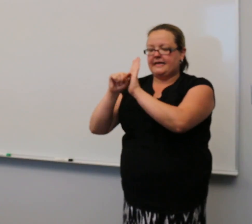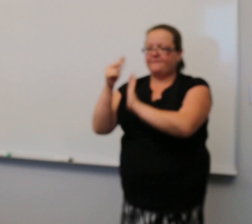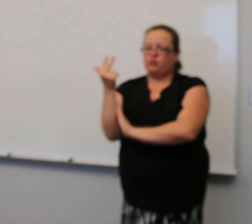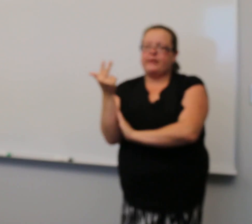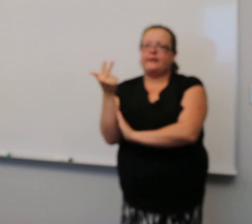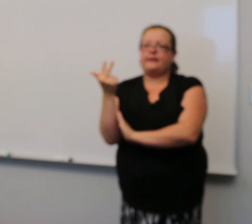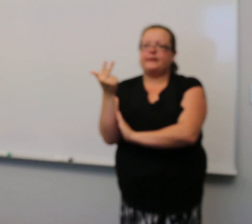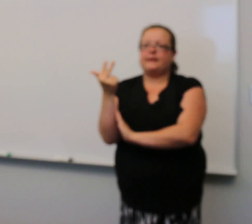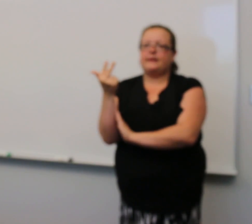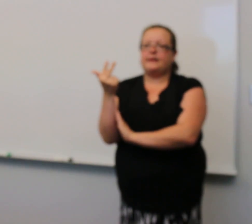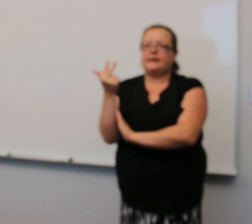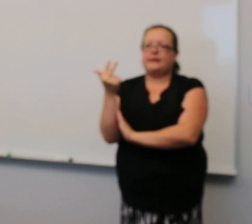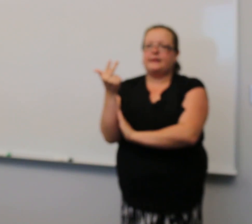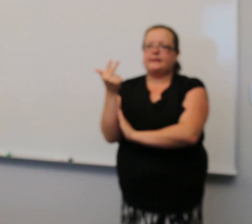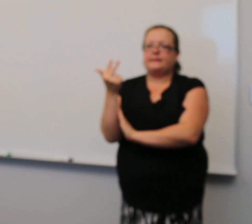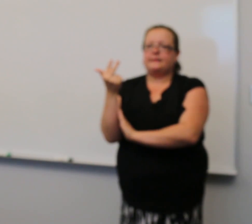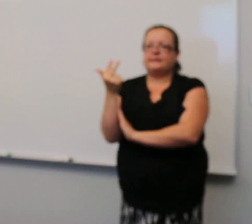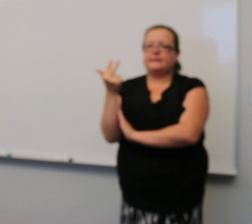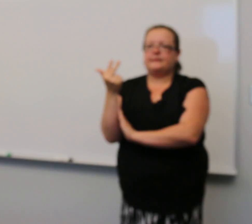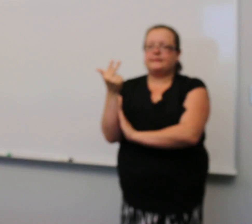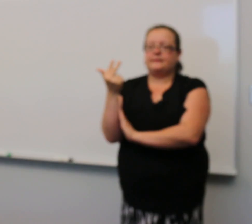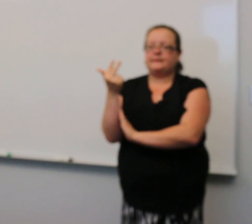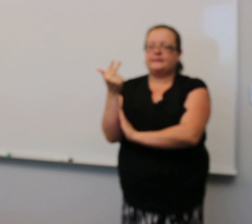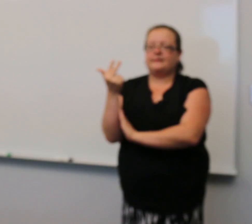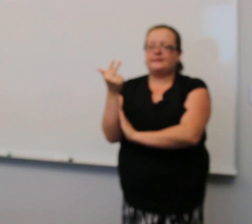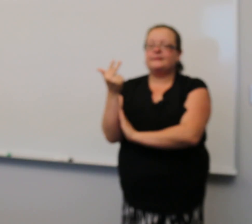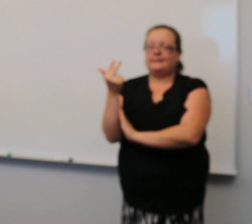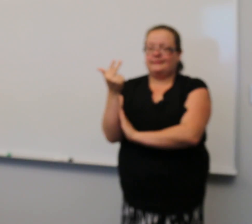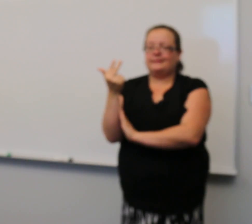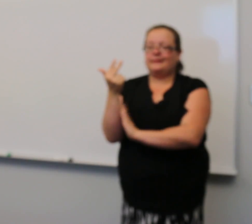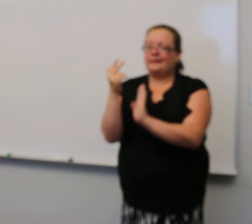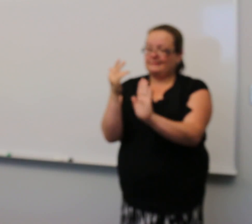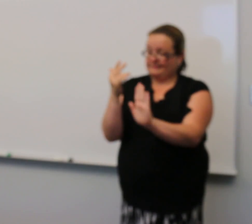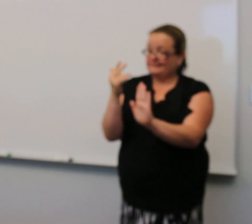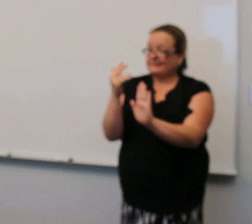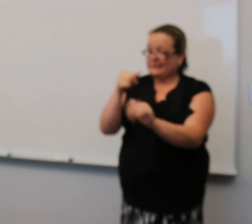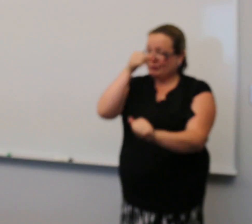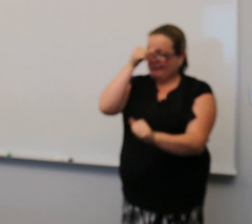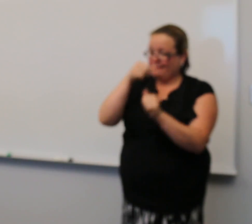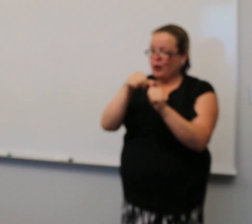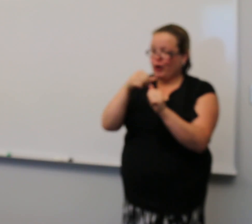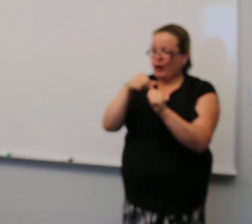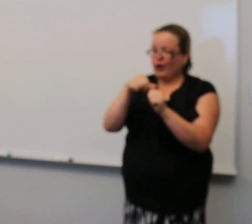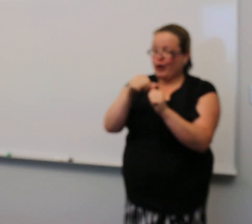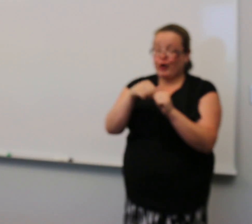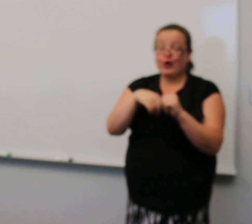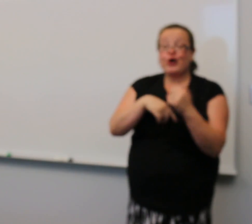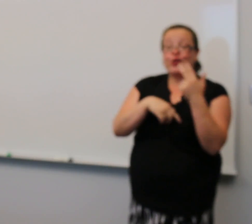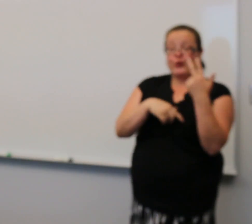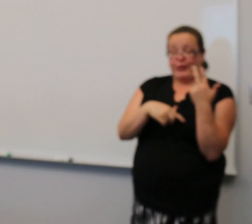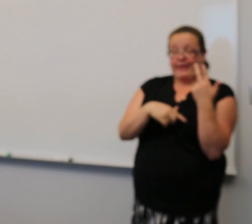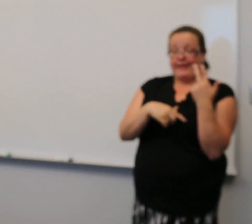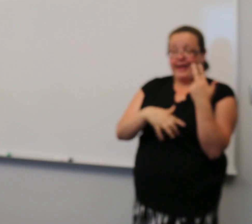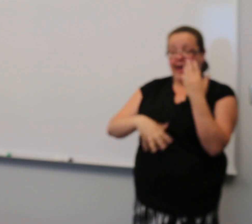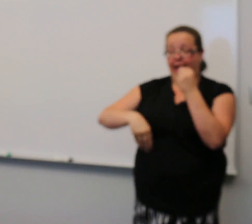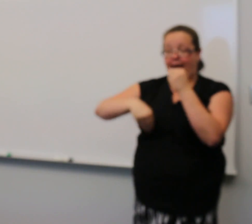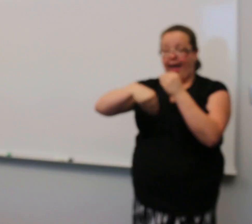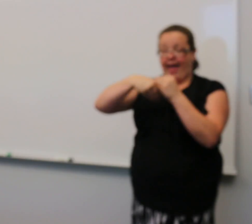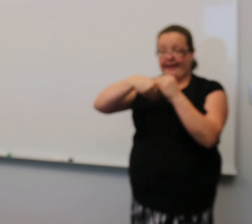a invisible number 1 in the front of that bracket, which means I'm really multiplying 1